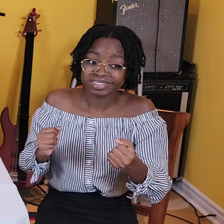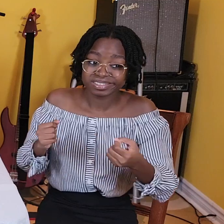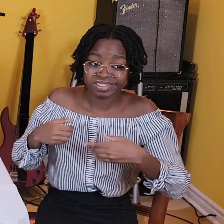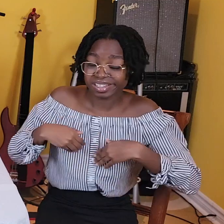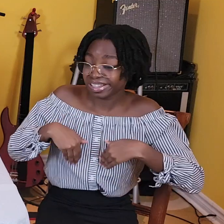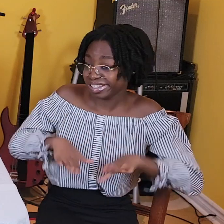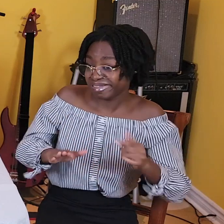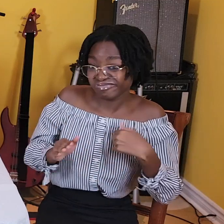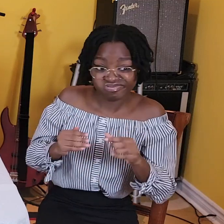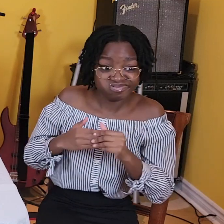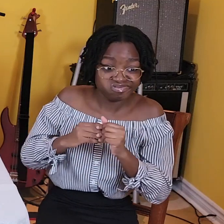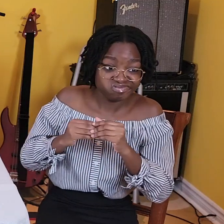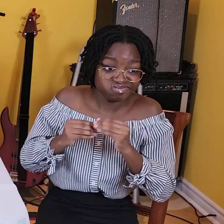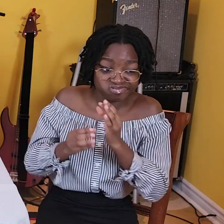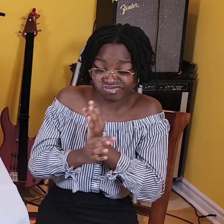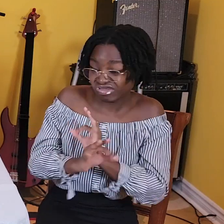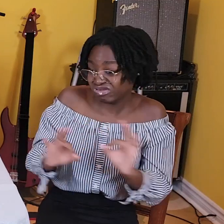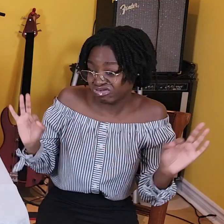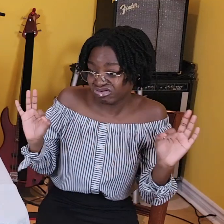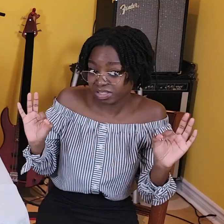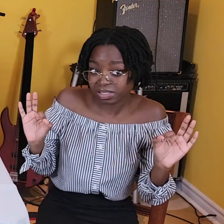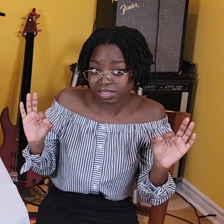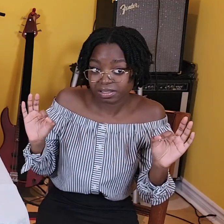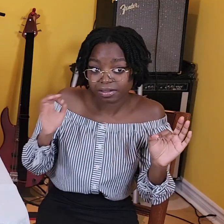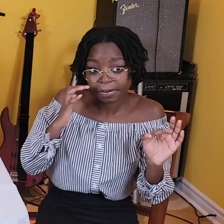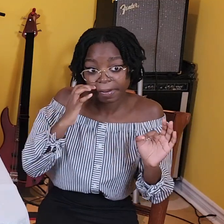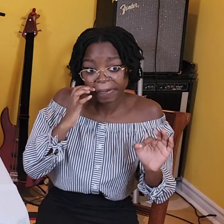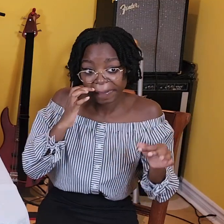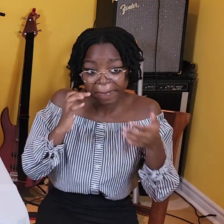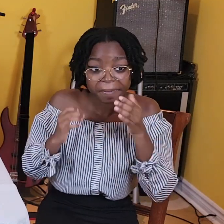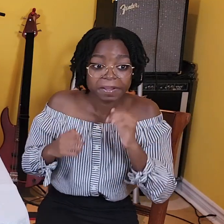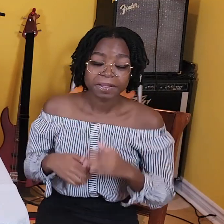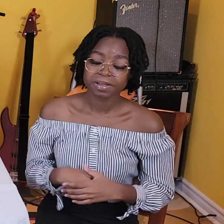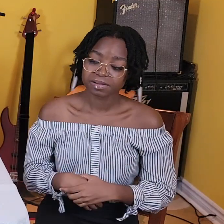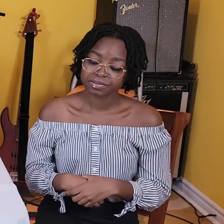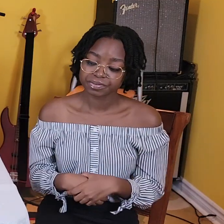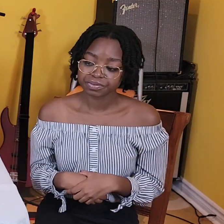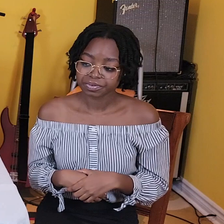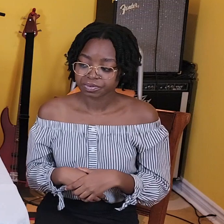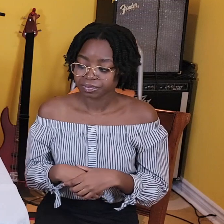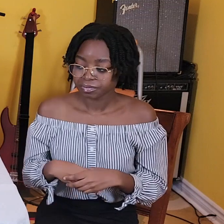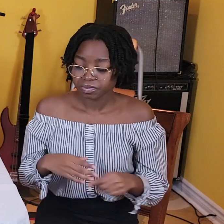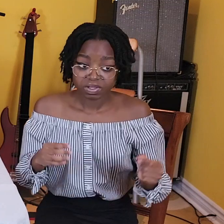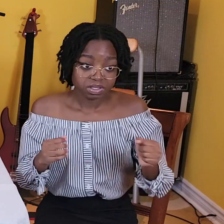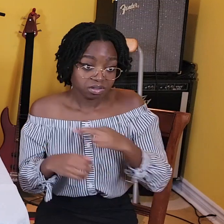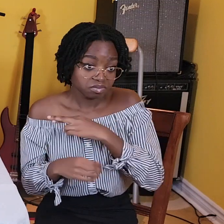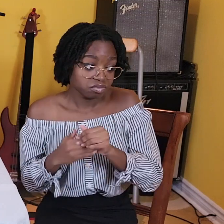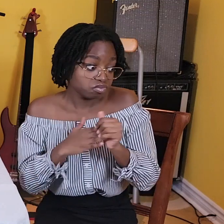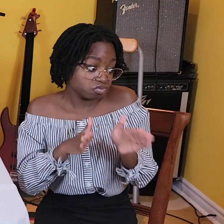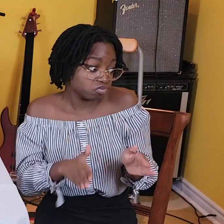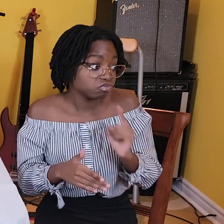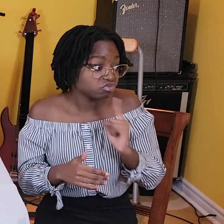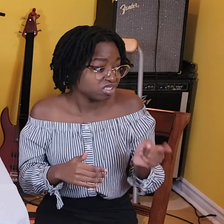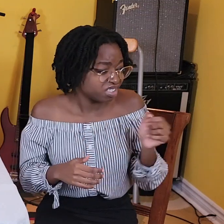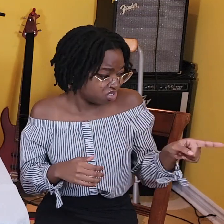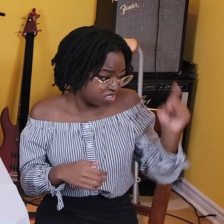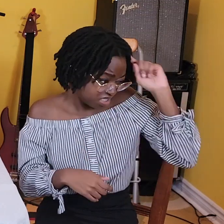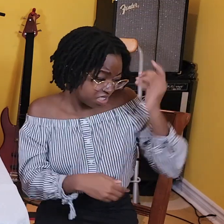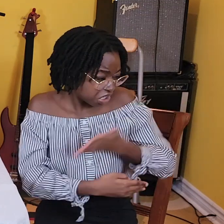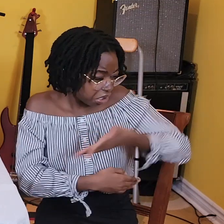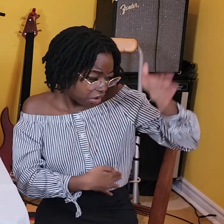sit on the right hand of the power of God. Then they all said, Are you the Son of God? So he said to